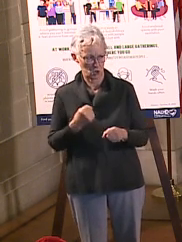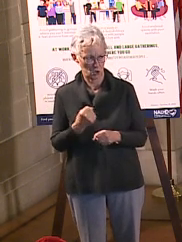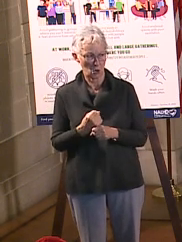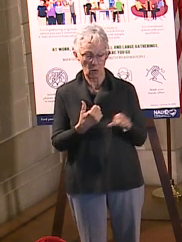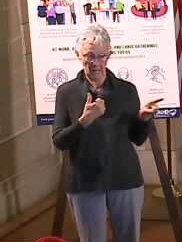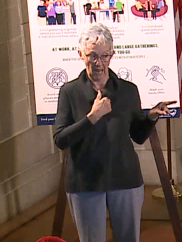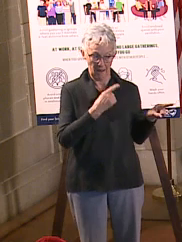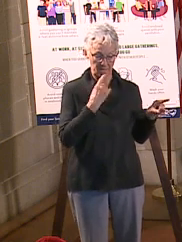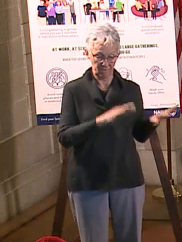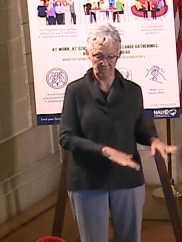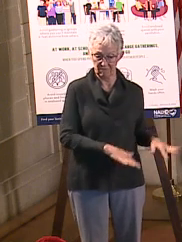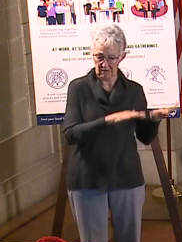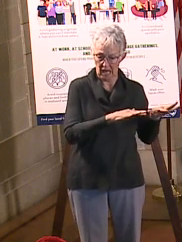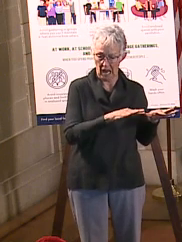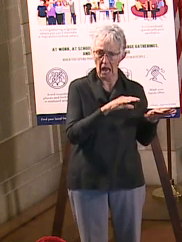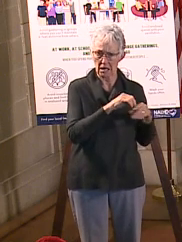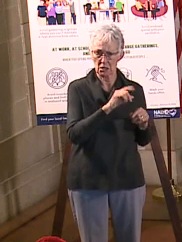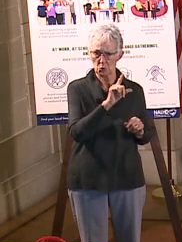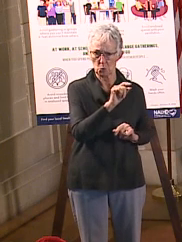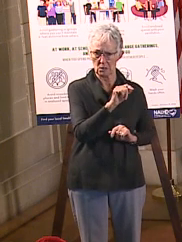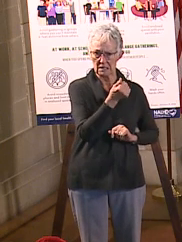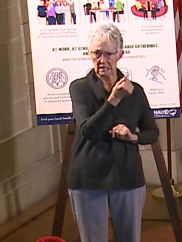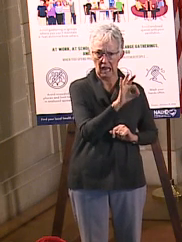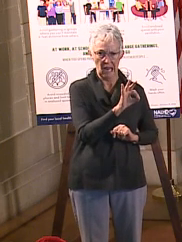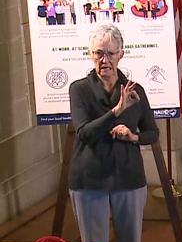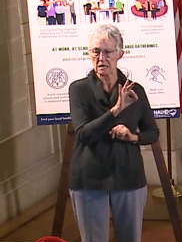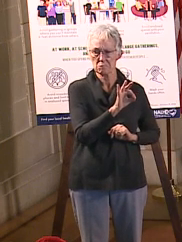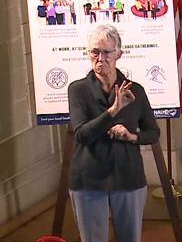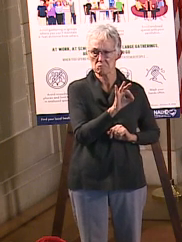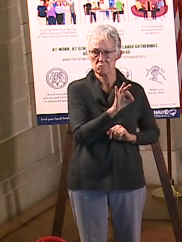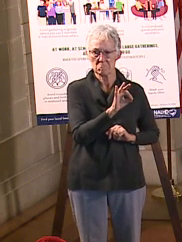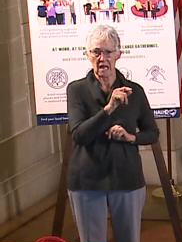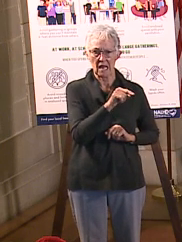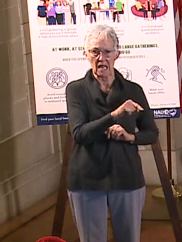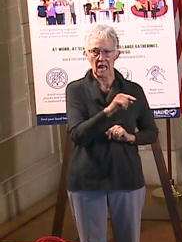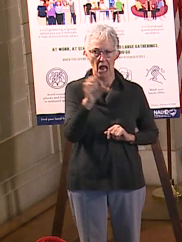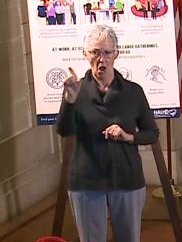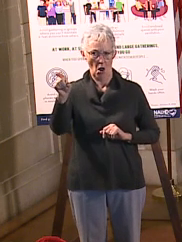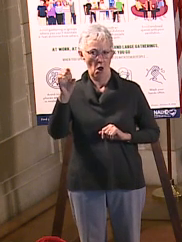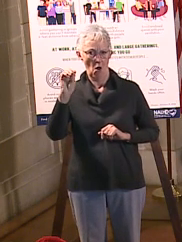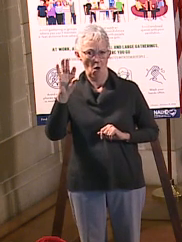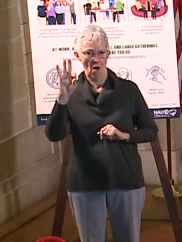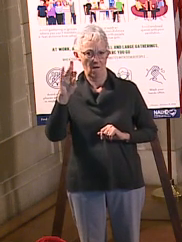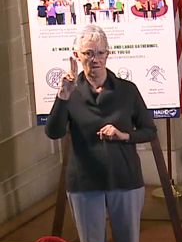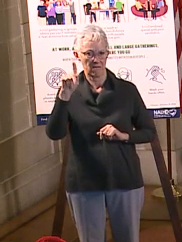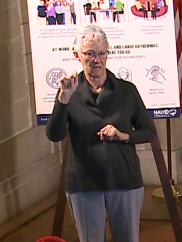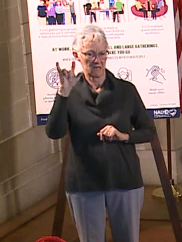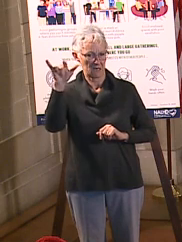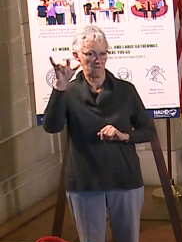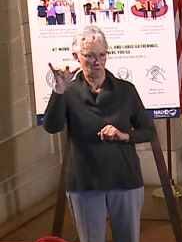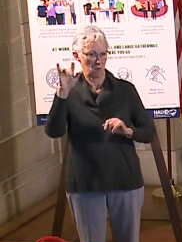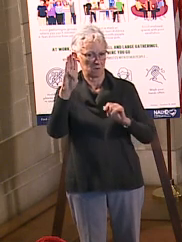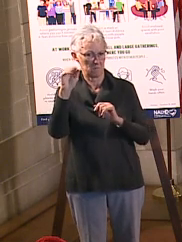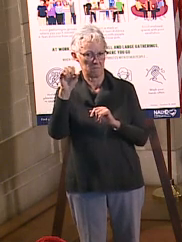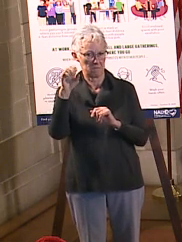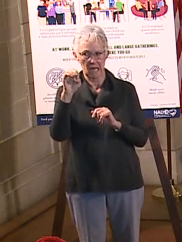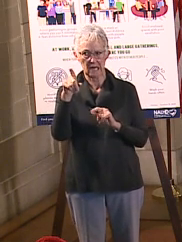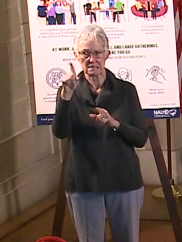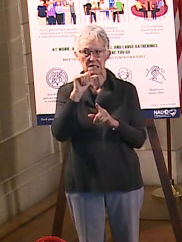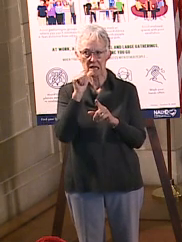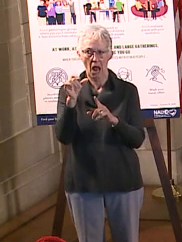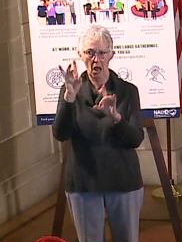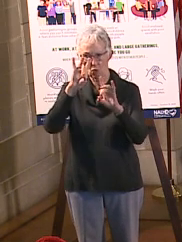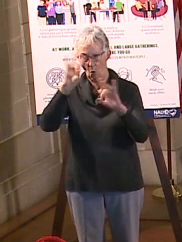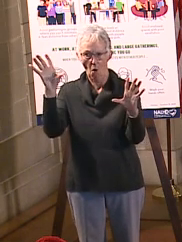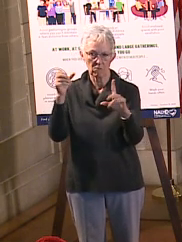in 2019, they were less affected out at Offutt Air Force Base, and there are some military construction projects to help protect